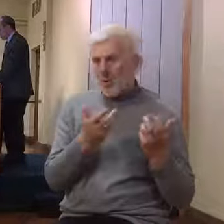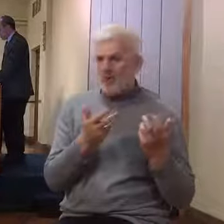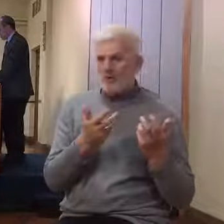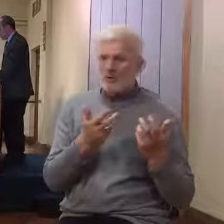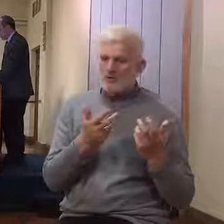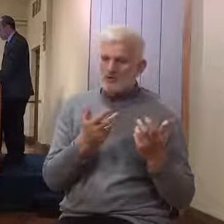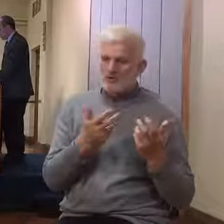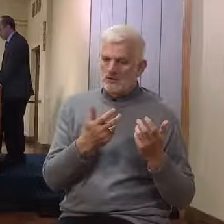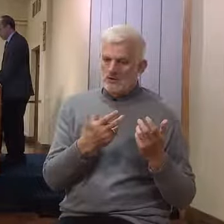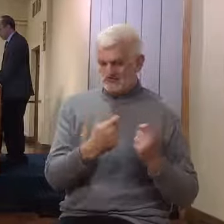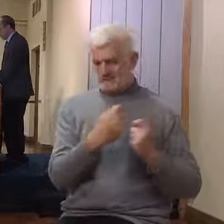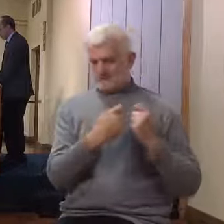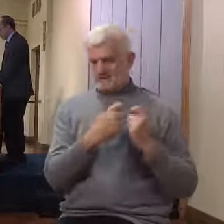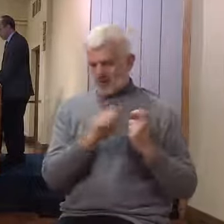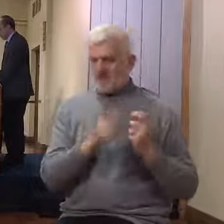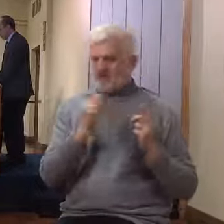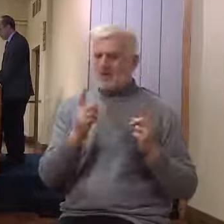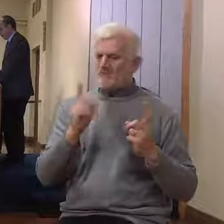conscience' sake.